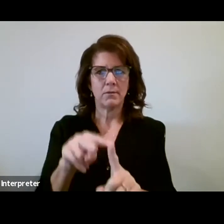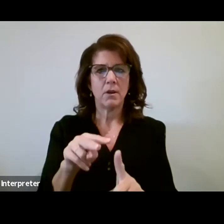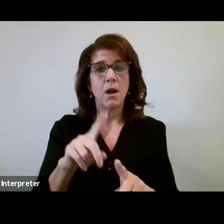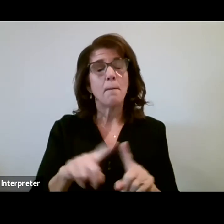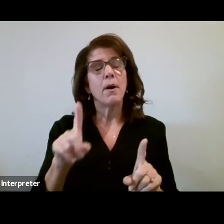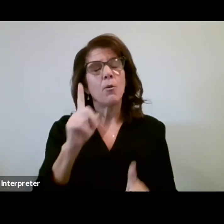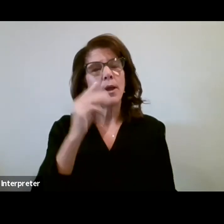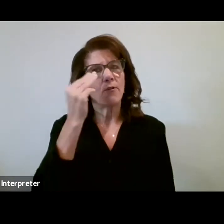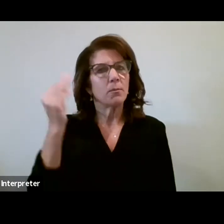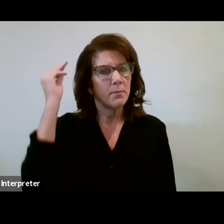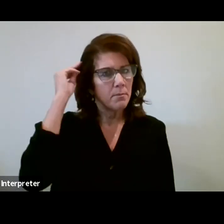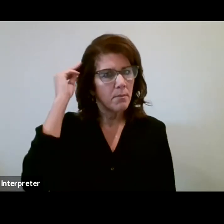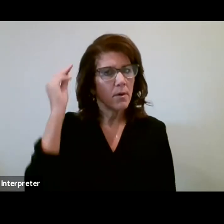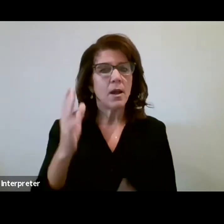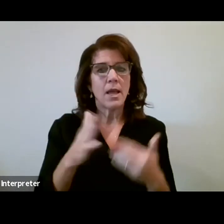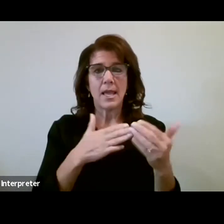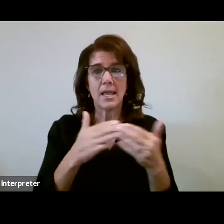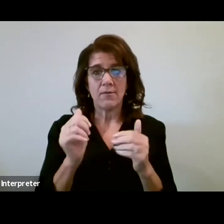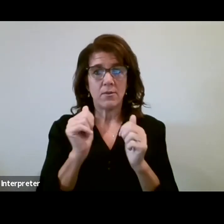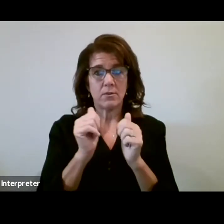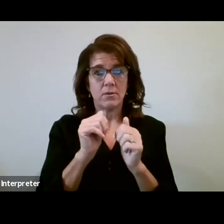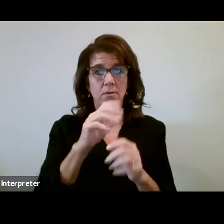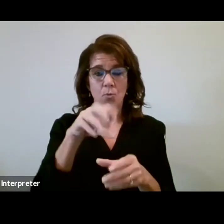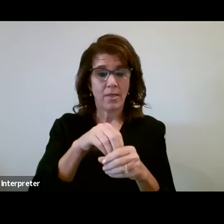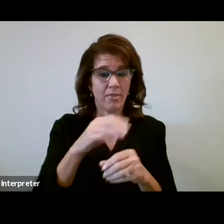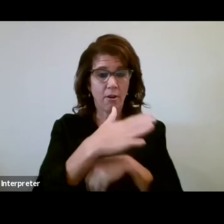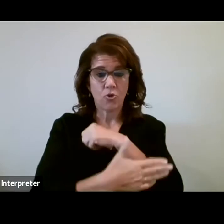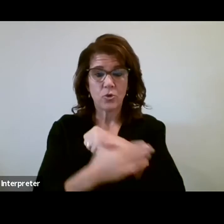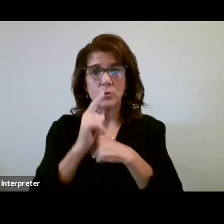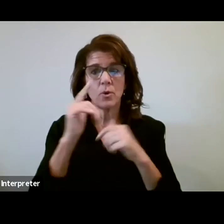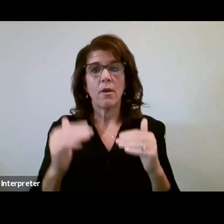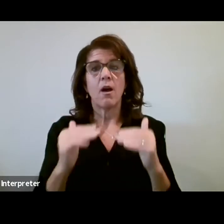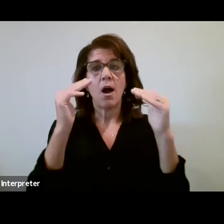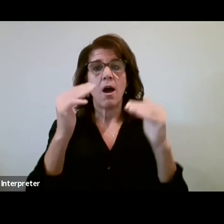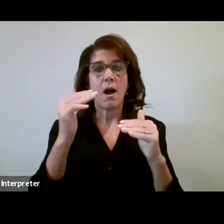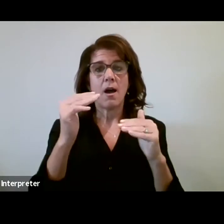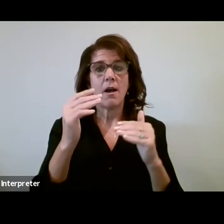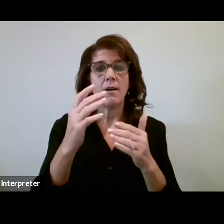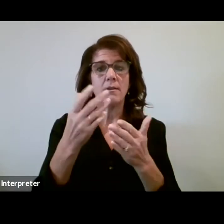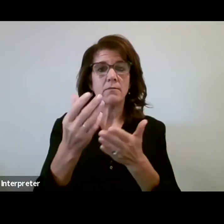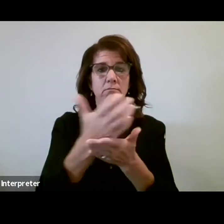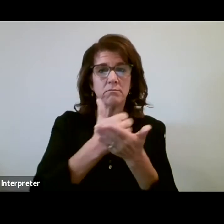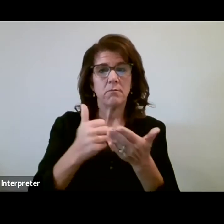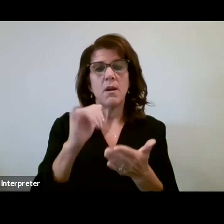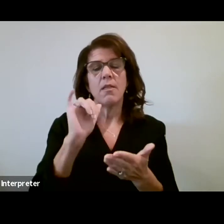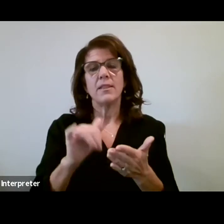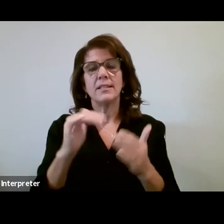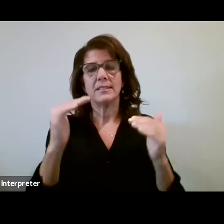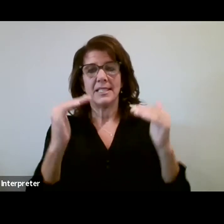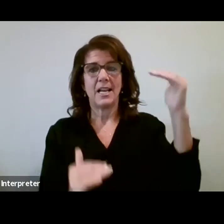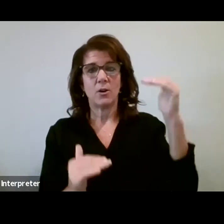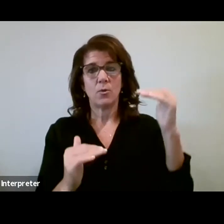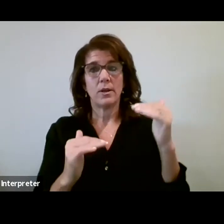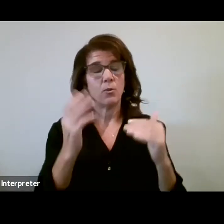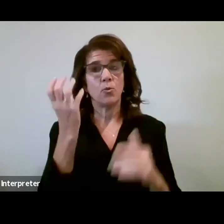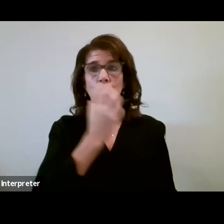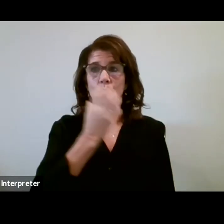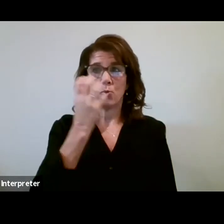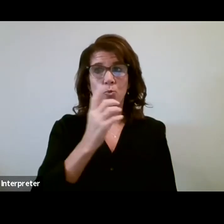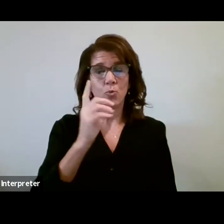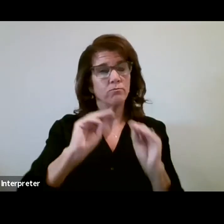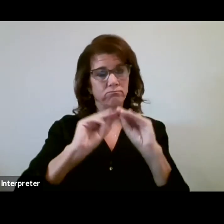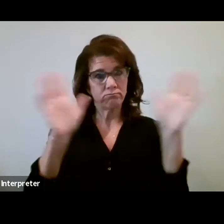be mindful that even within countries with higher socioeconomic medians, this inequity is stark and